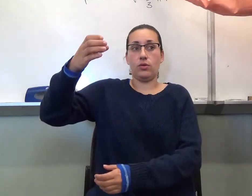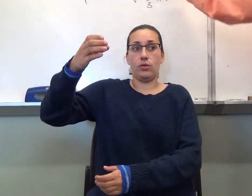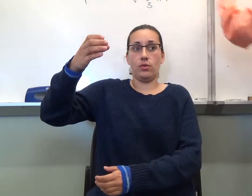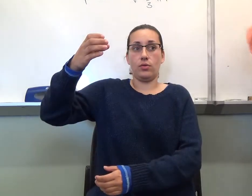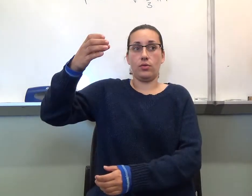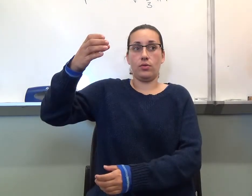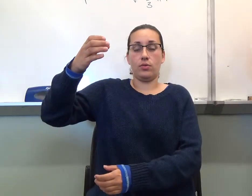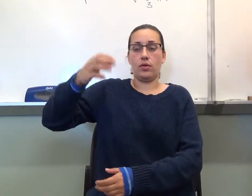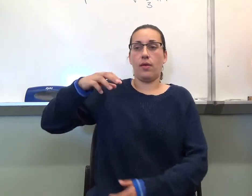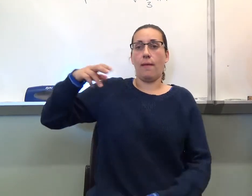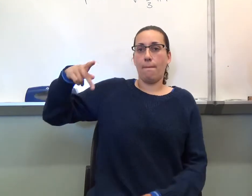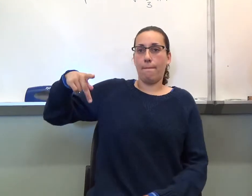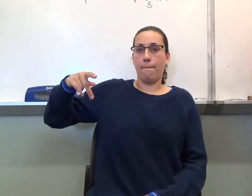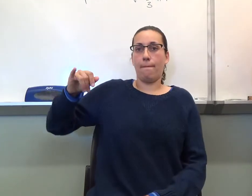r squared h,